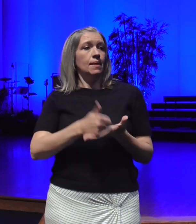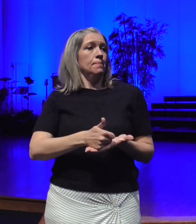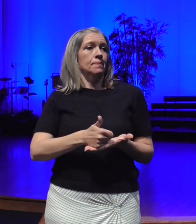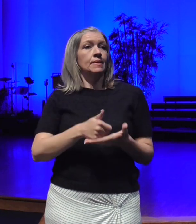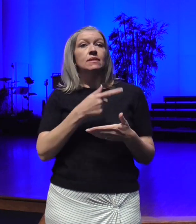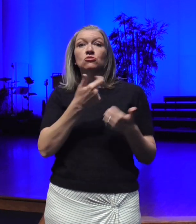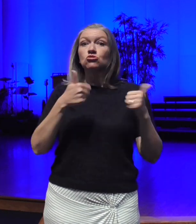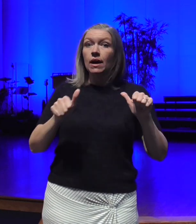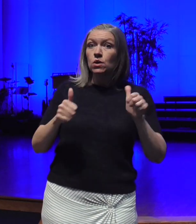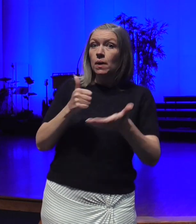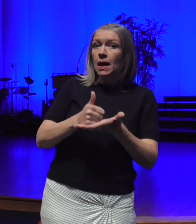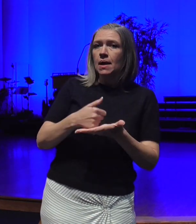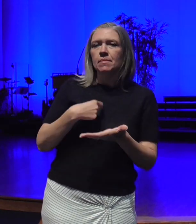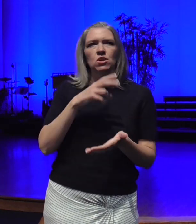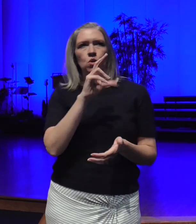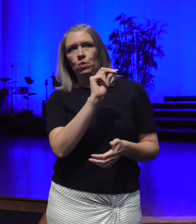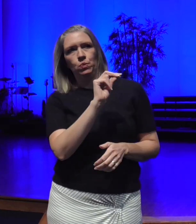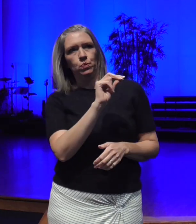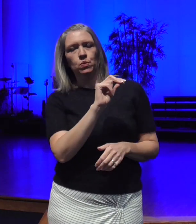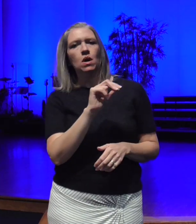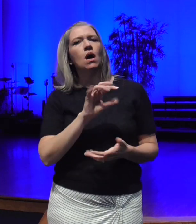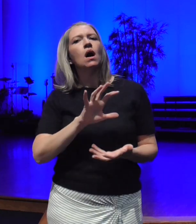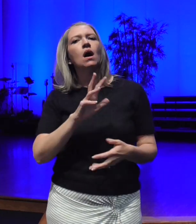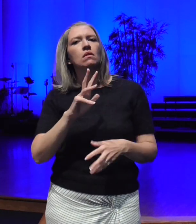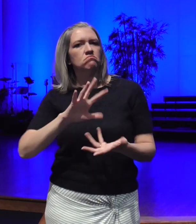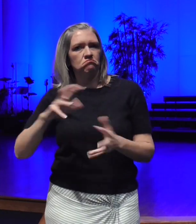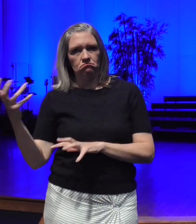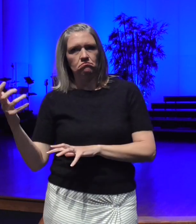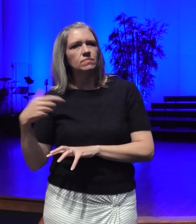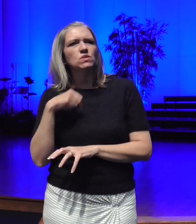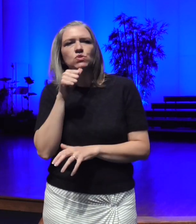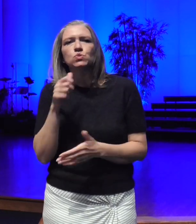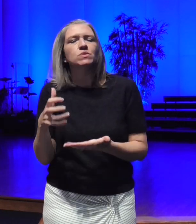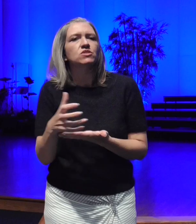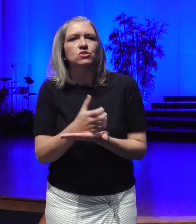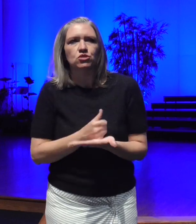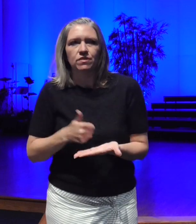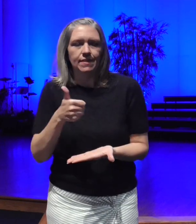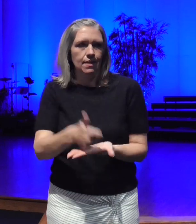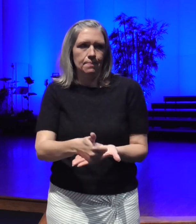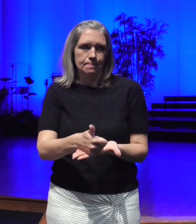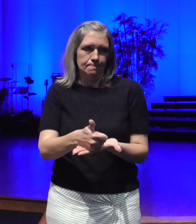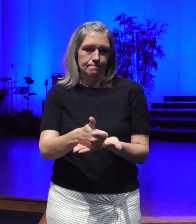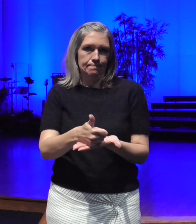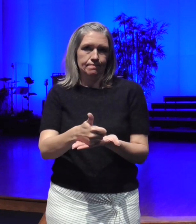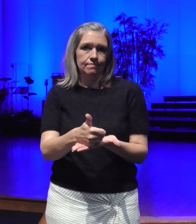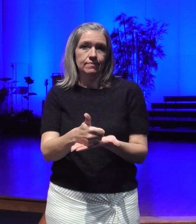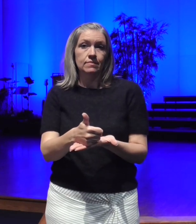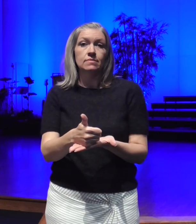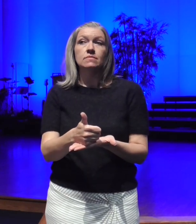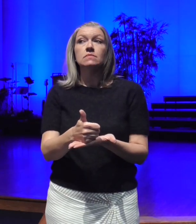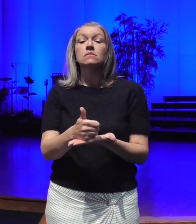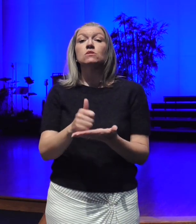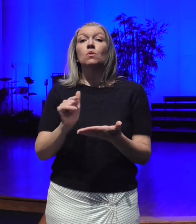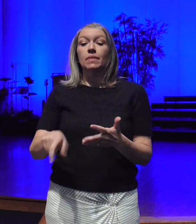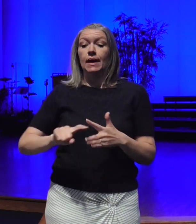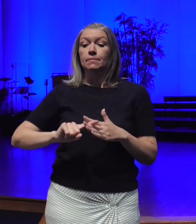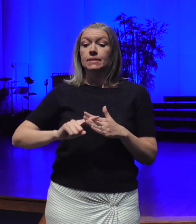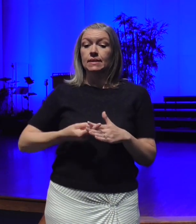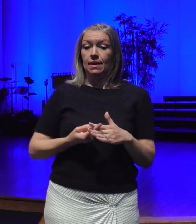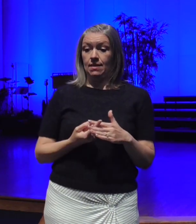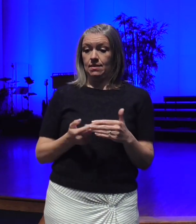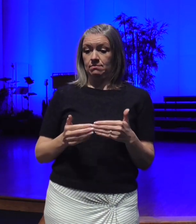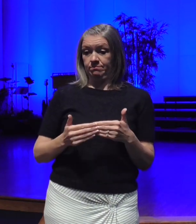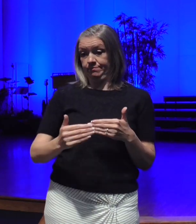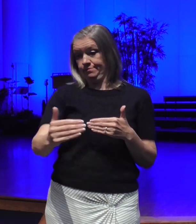no, I screwed up. I don't deserve to be helped. And so I began quickly now pushing people away